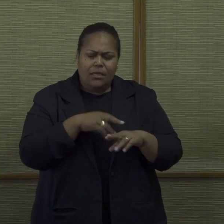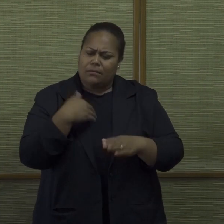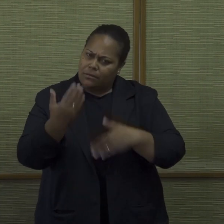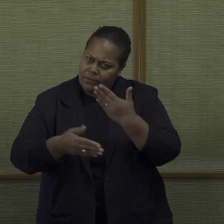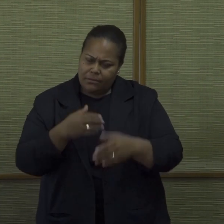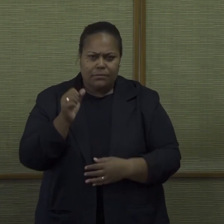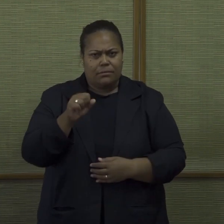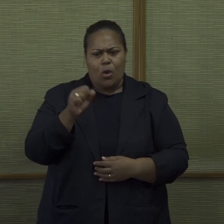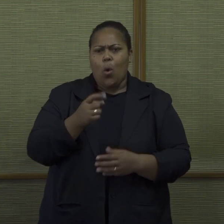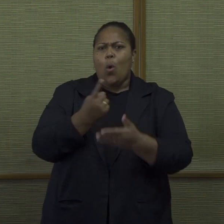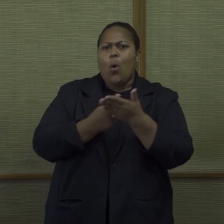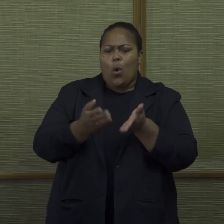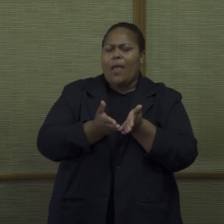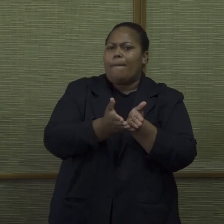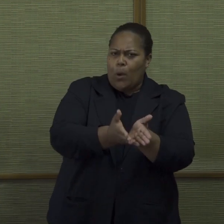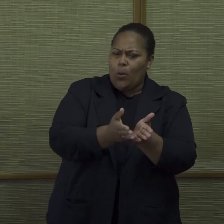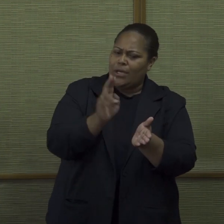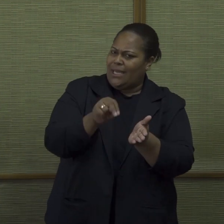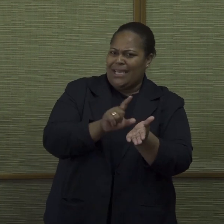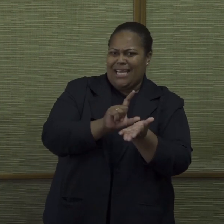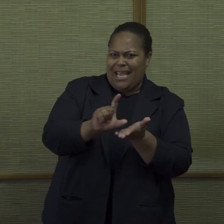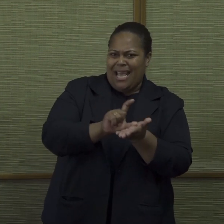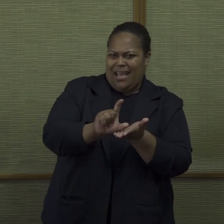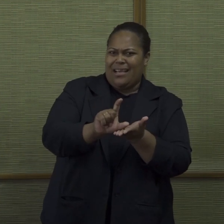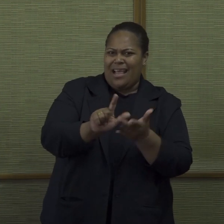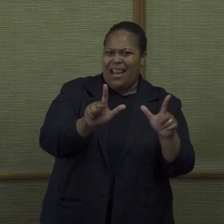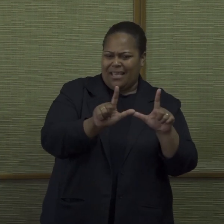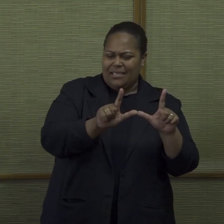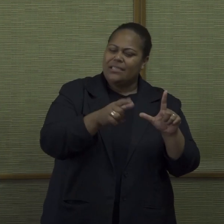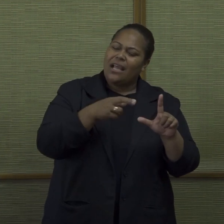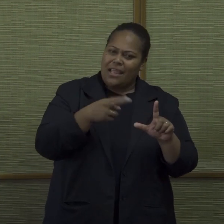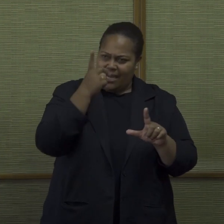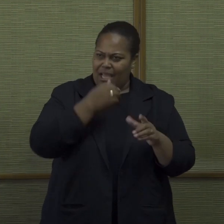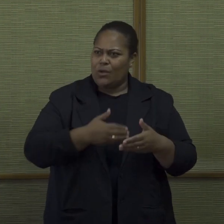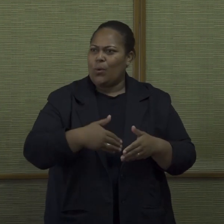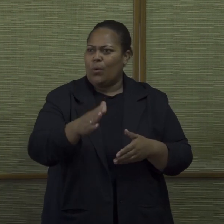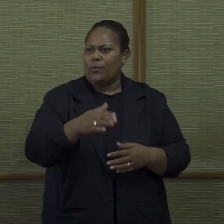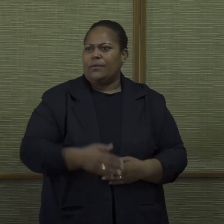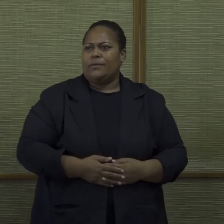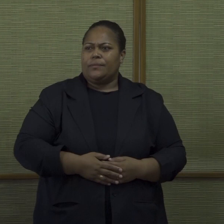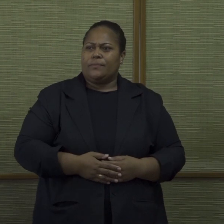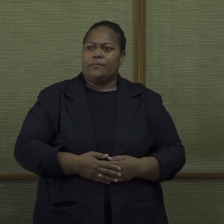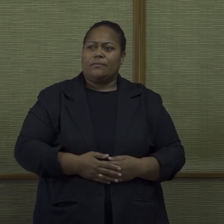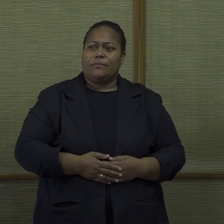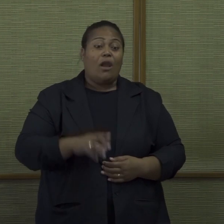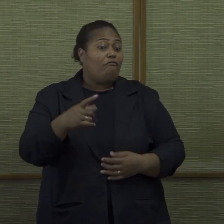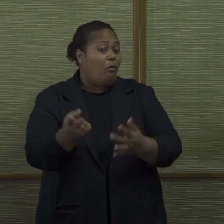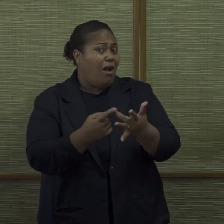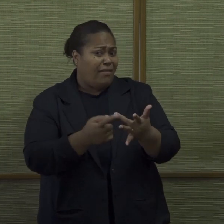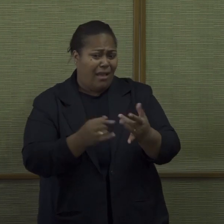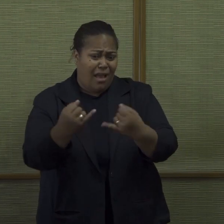to go without clearance. What about for in terms of passengers boats from the island and stuff? Do they have to follow a